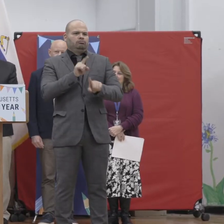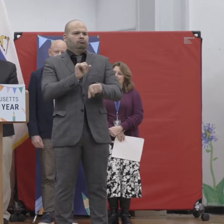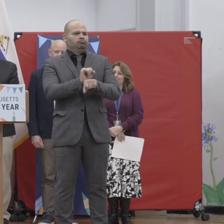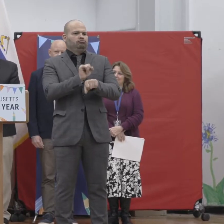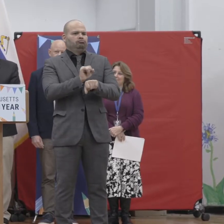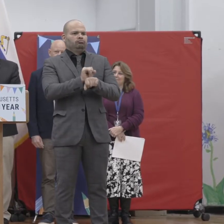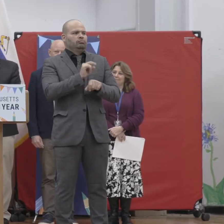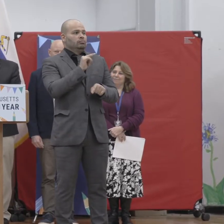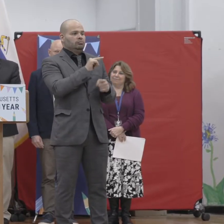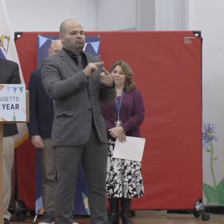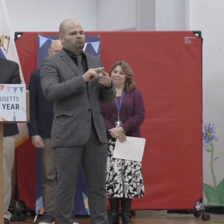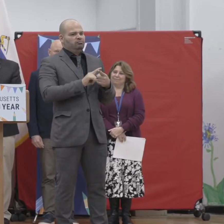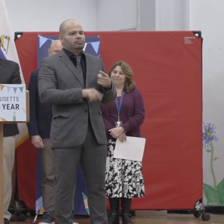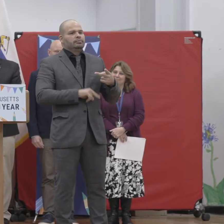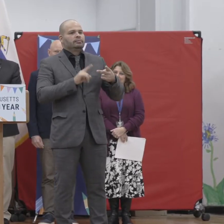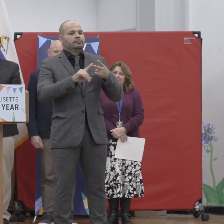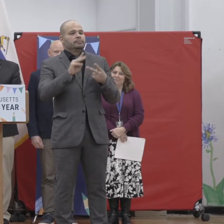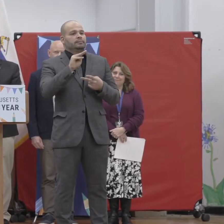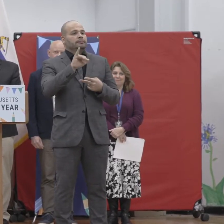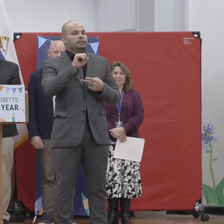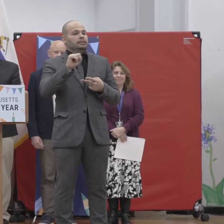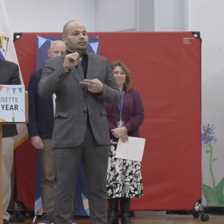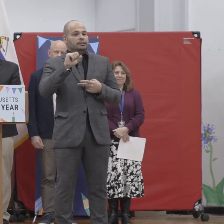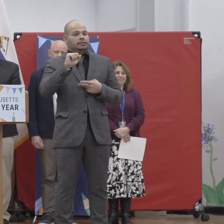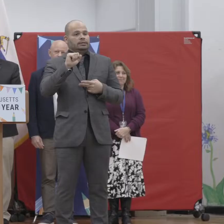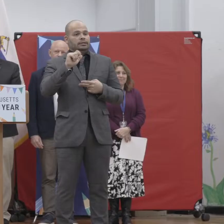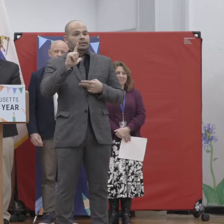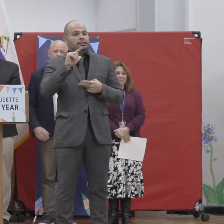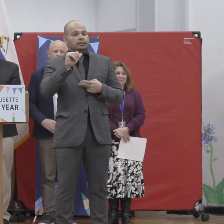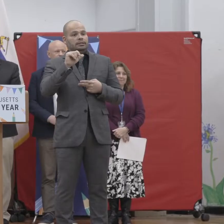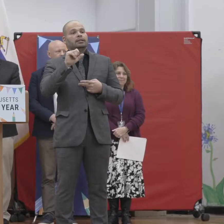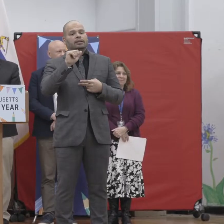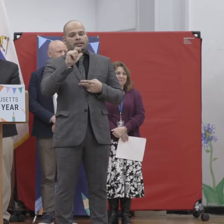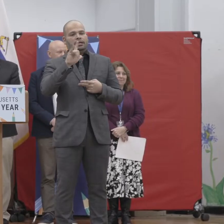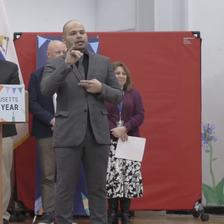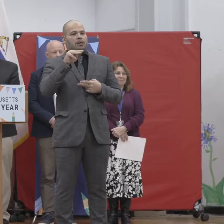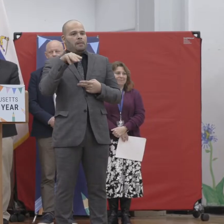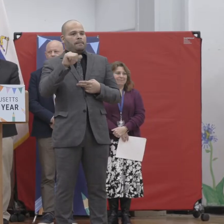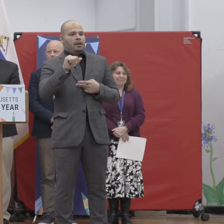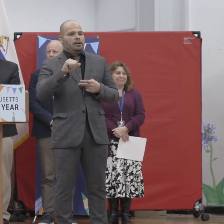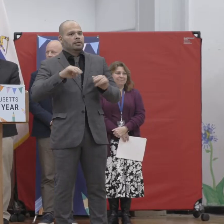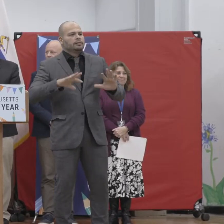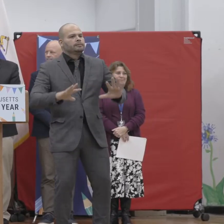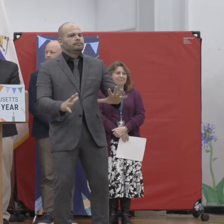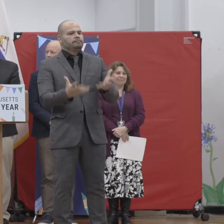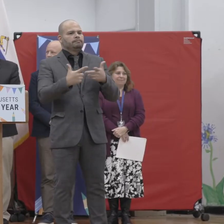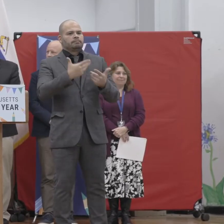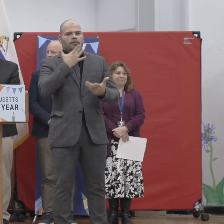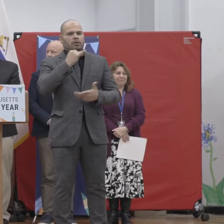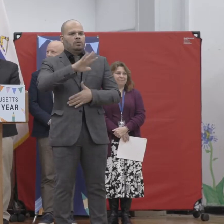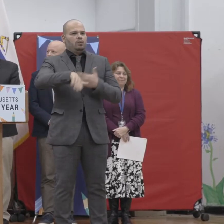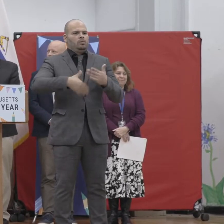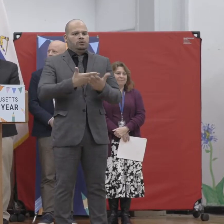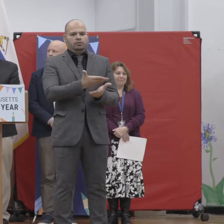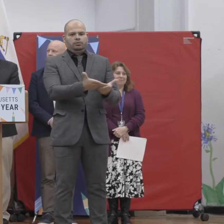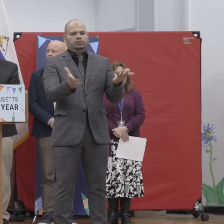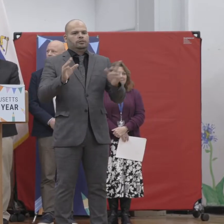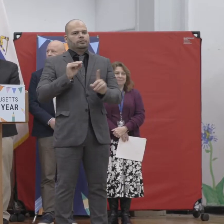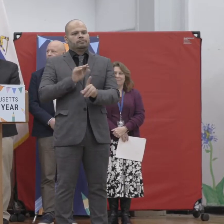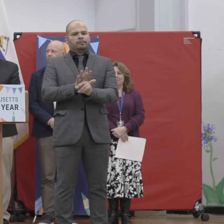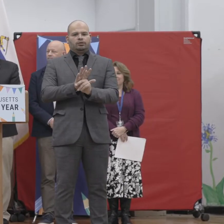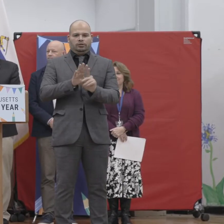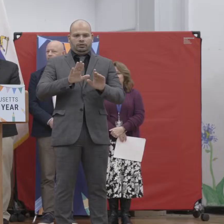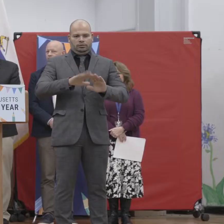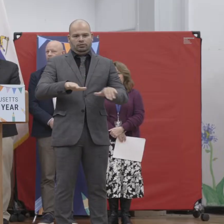Aleman's calming presence honors and brings out the best in all of our students. Team 209,